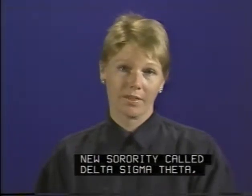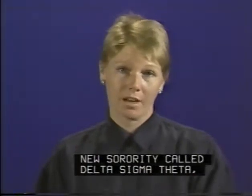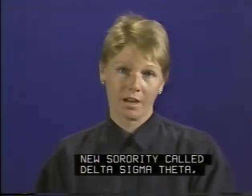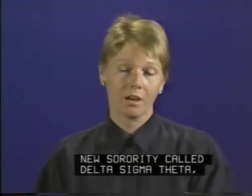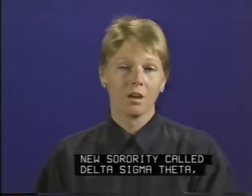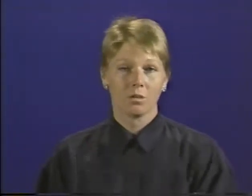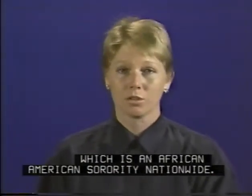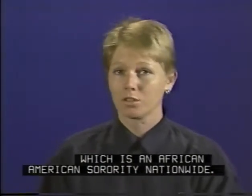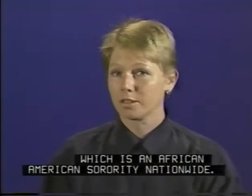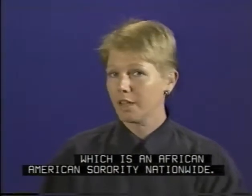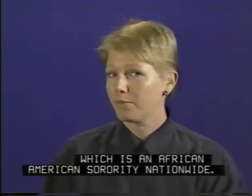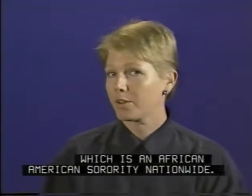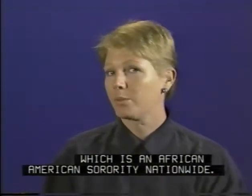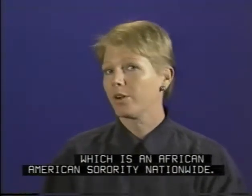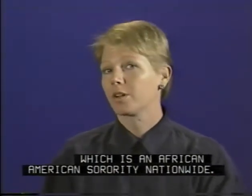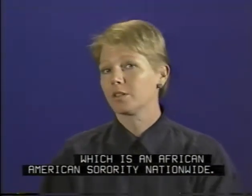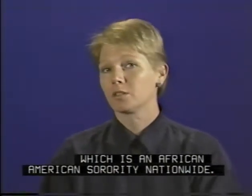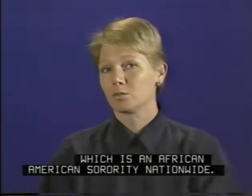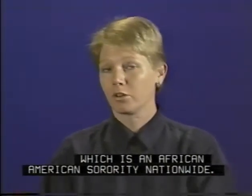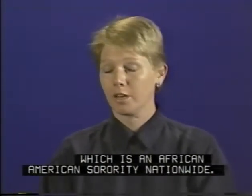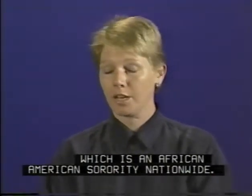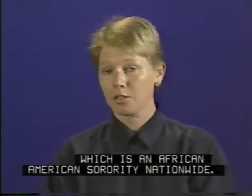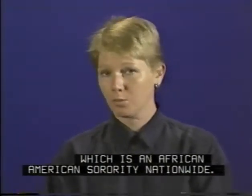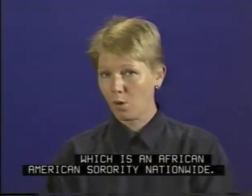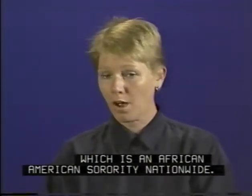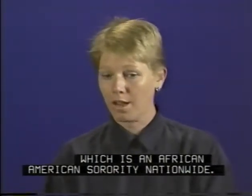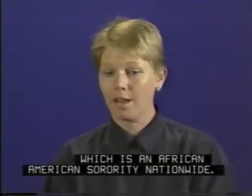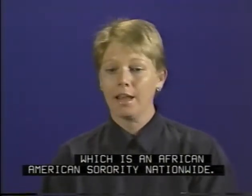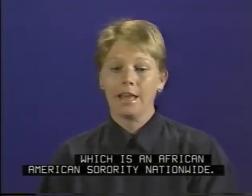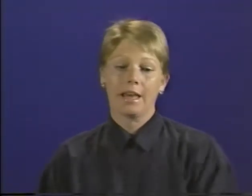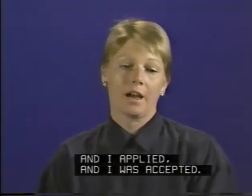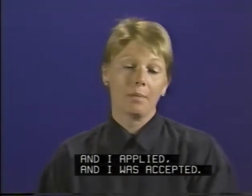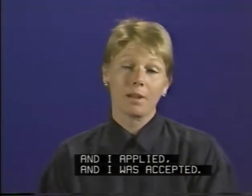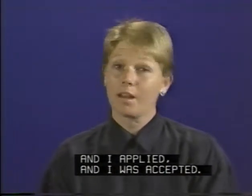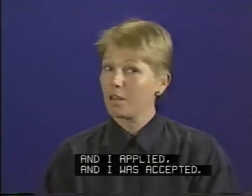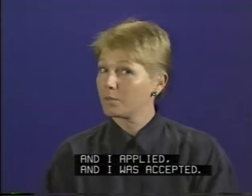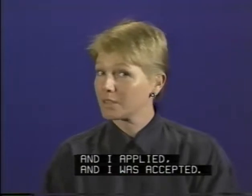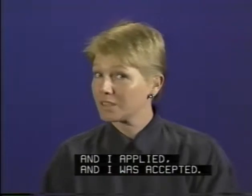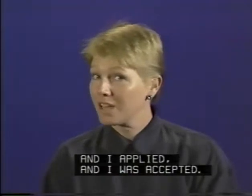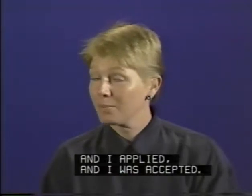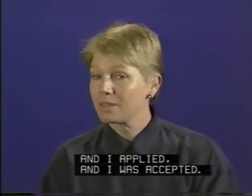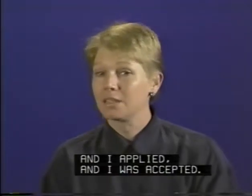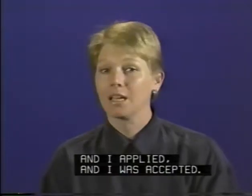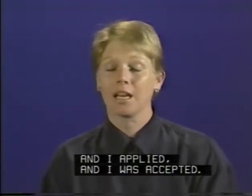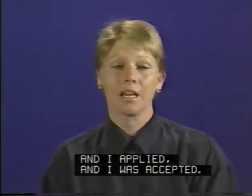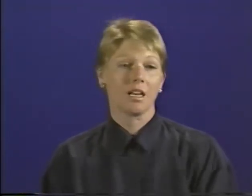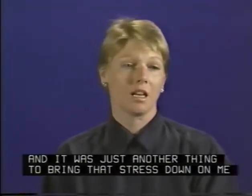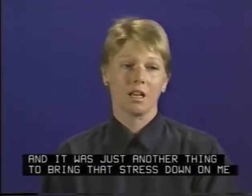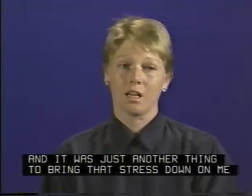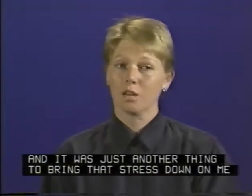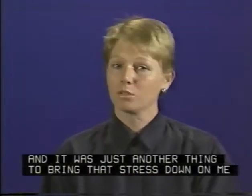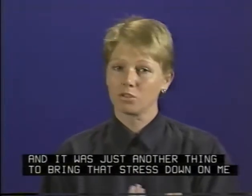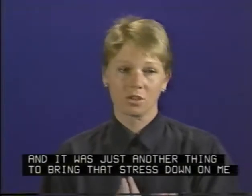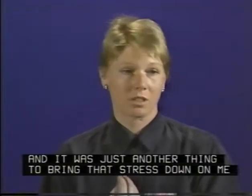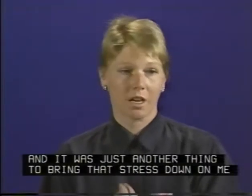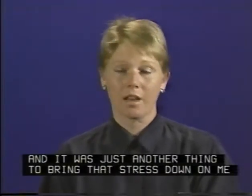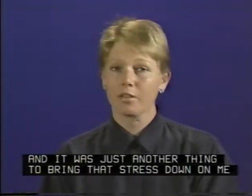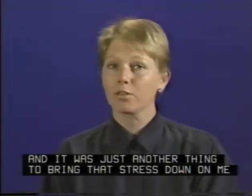Theta, which is an African-American sorority nationwide. And I applied and I was accepted. And it was just another